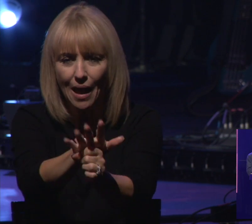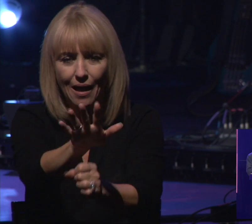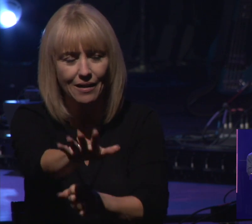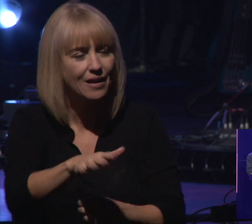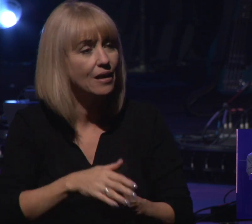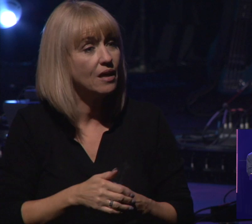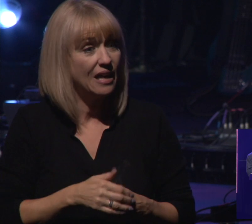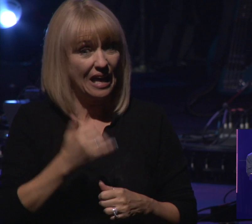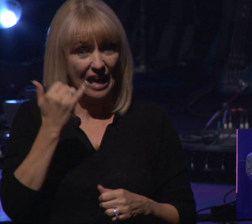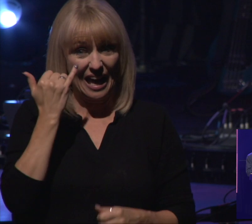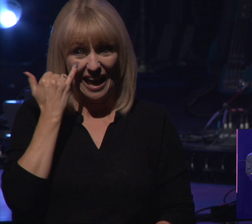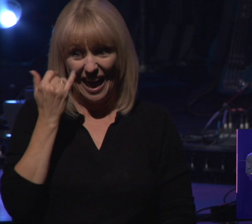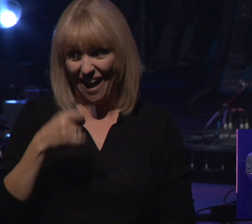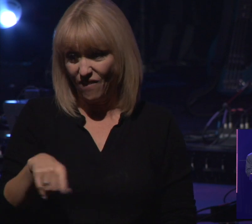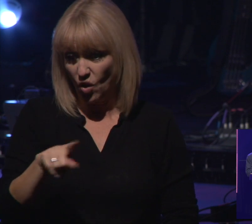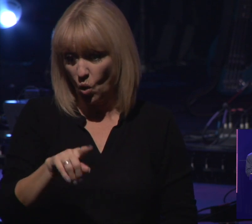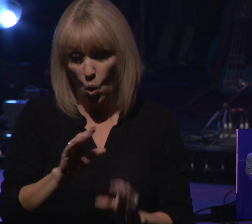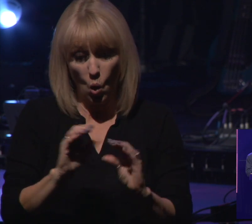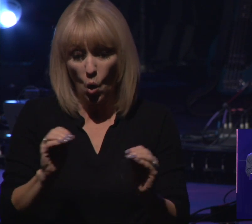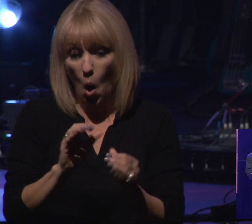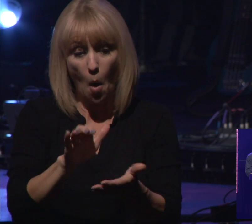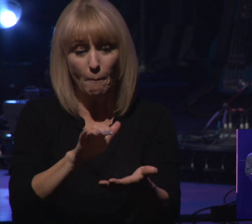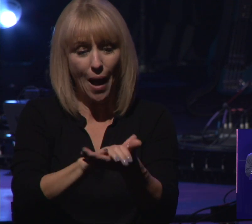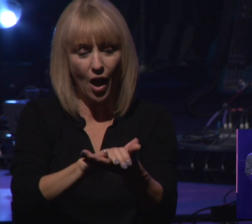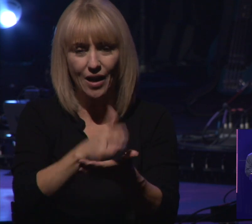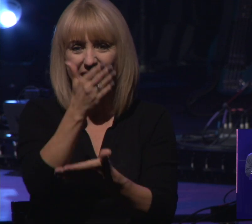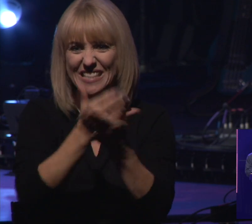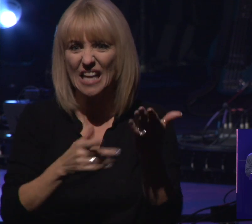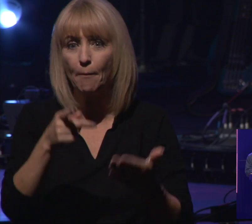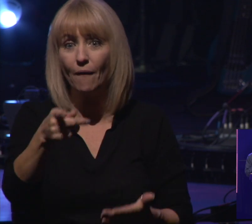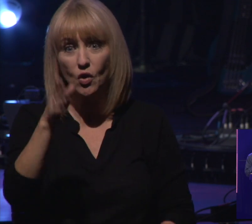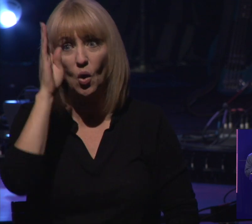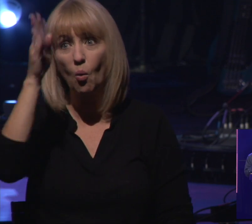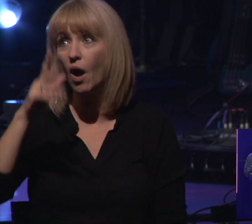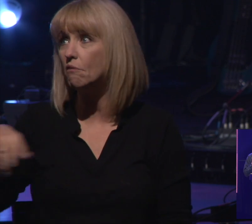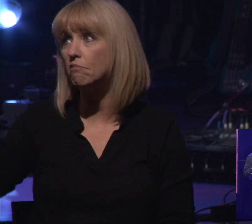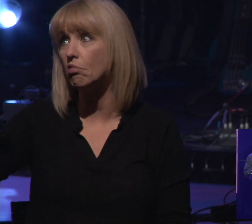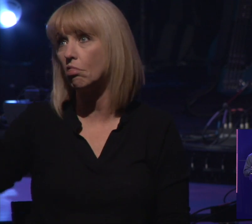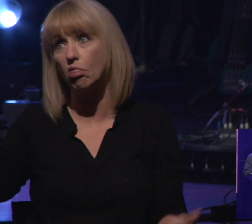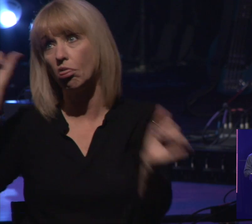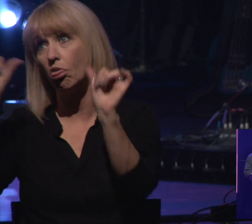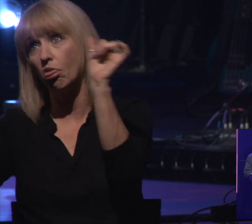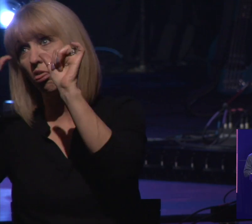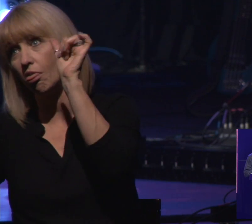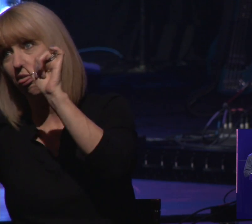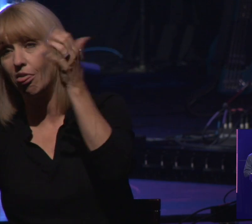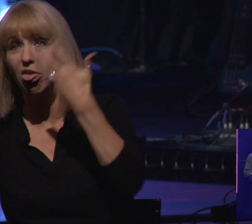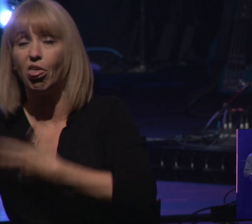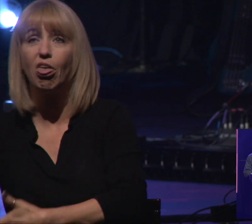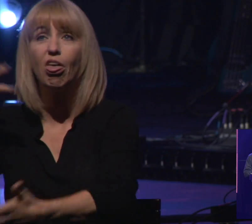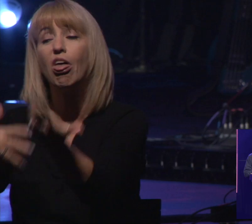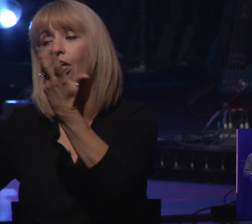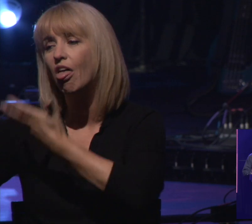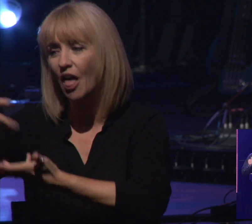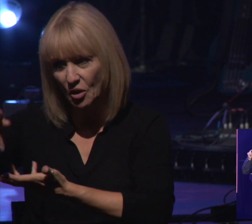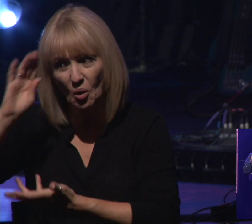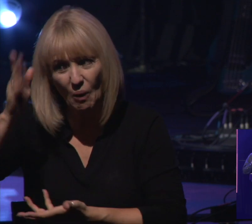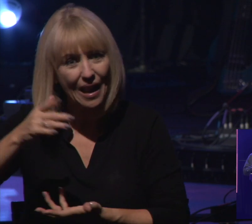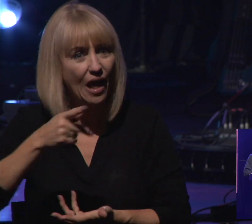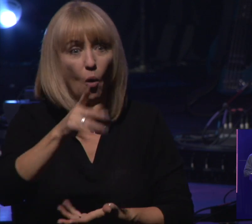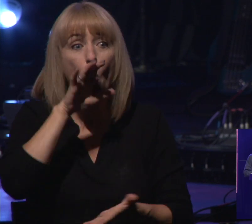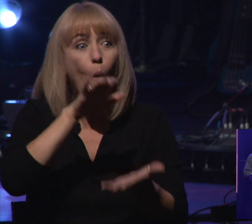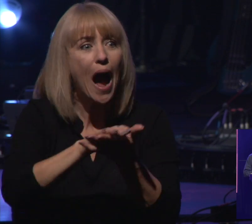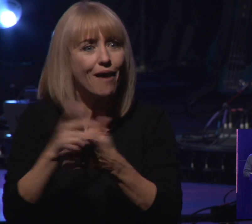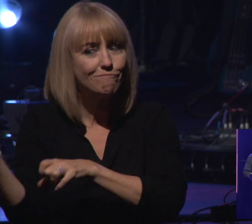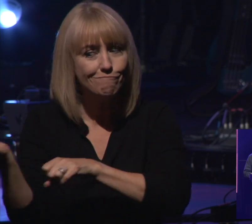without that marriage commitment, some of you, you know where you'd be. You'd be wasting away in Margaritaville right now, you know. If she wasn't holding